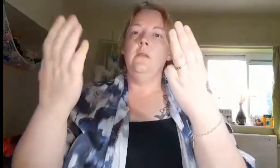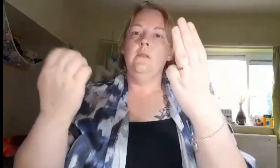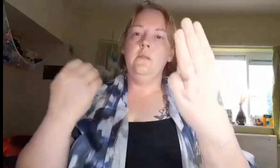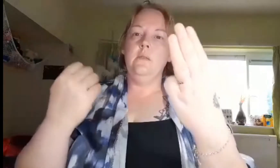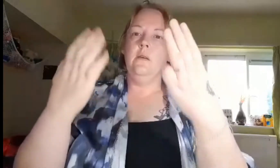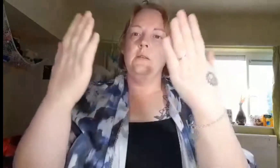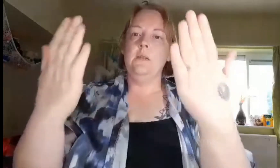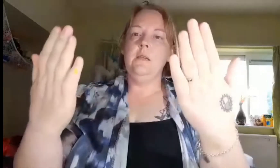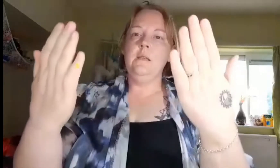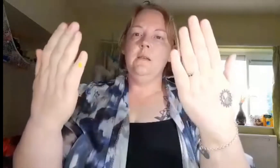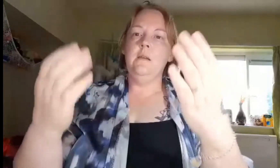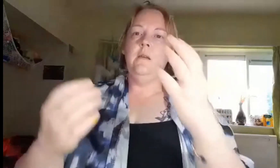13,